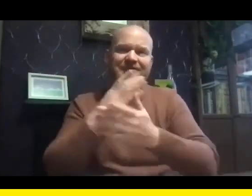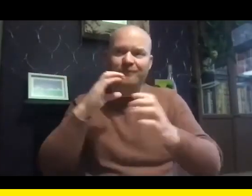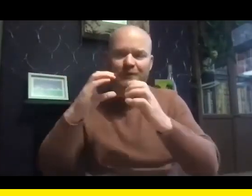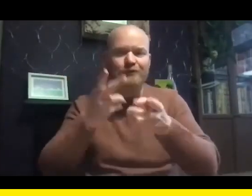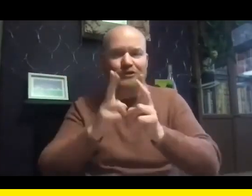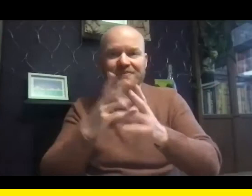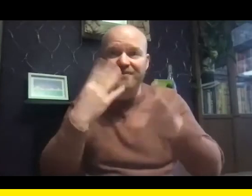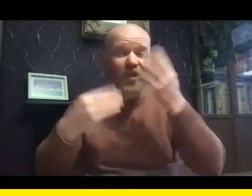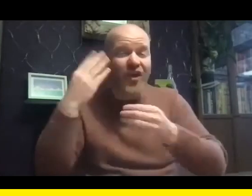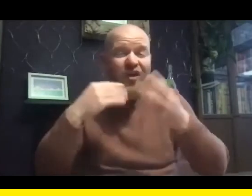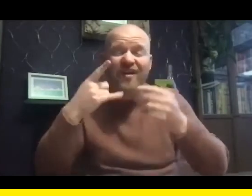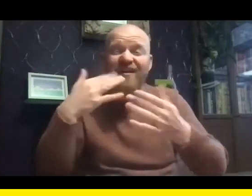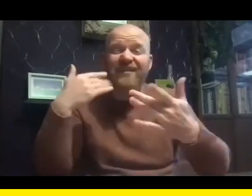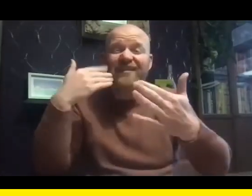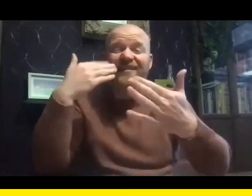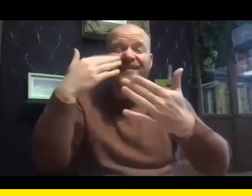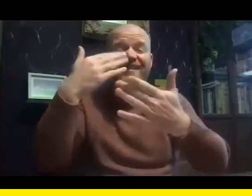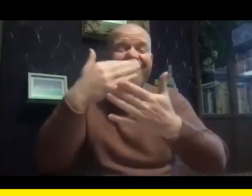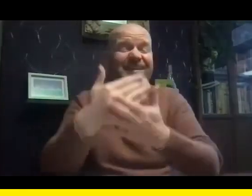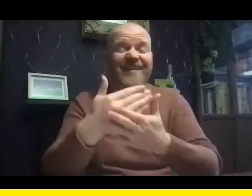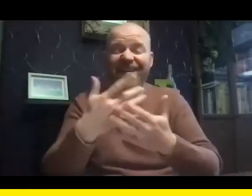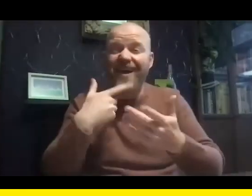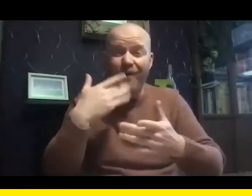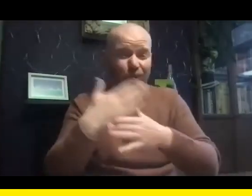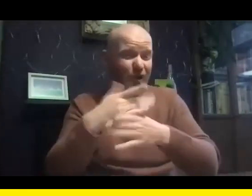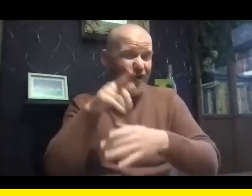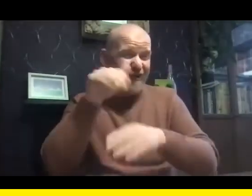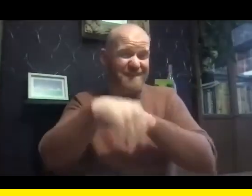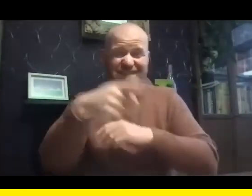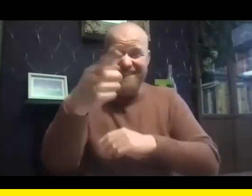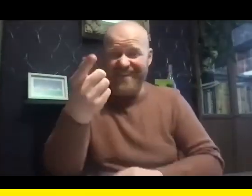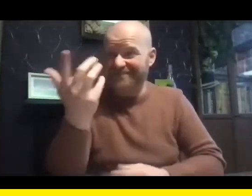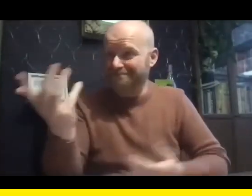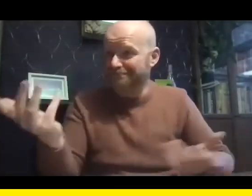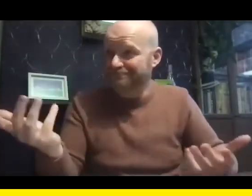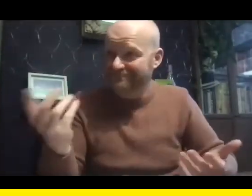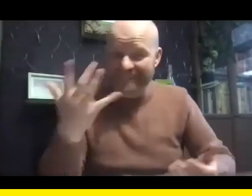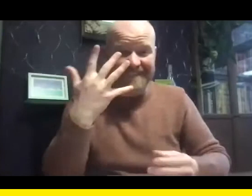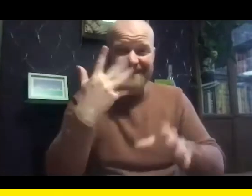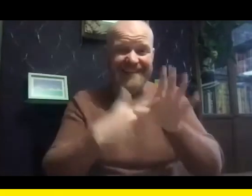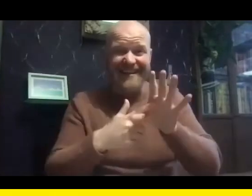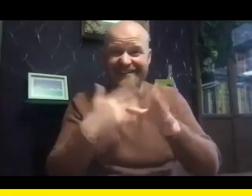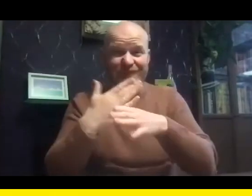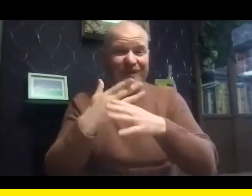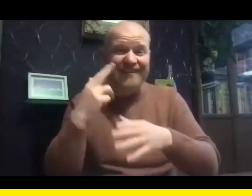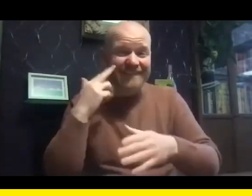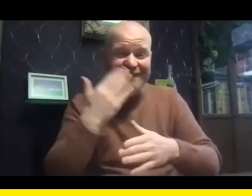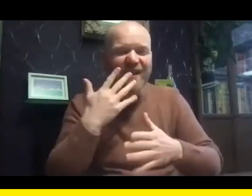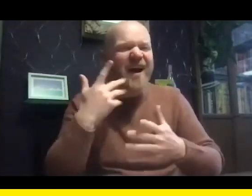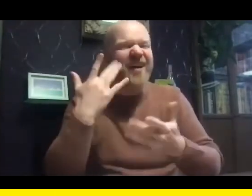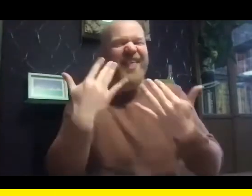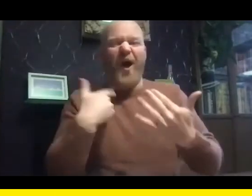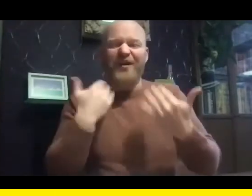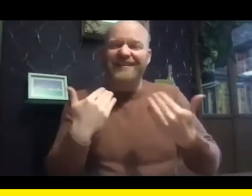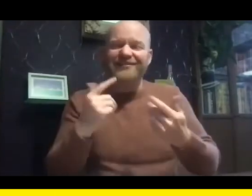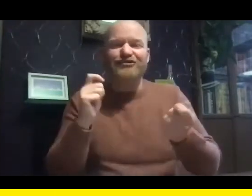TA, interpreters were brought in as well to make sure that communication was provided. I'm trying to think how, it was 5